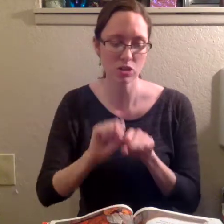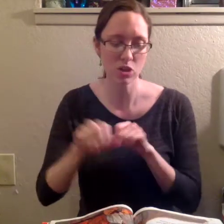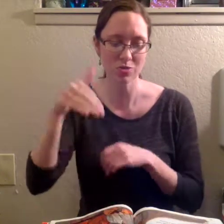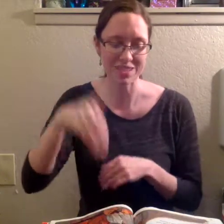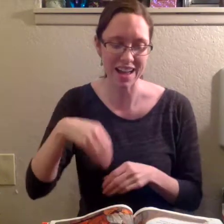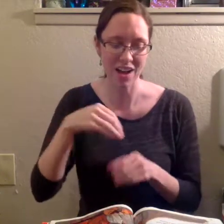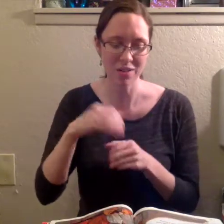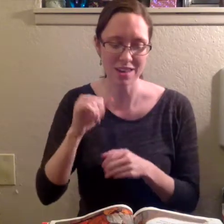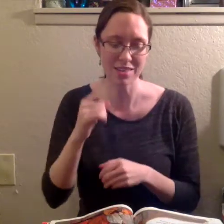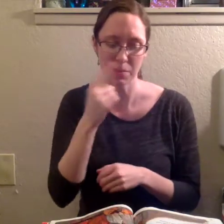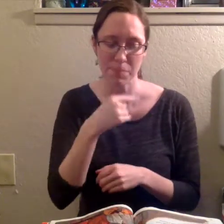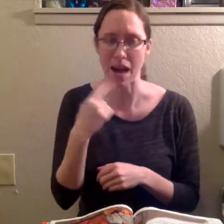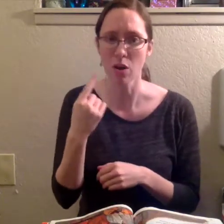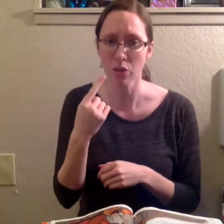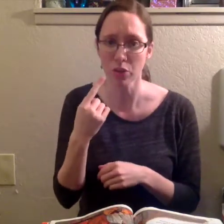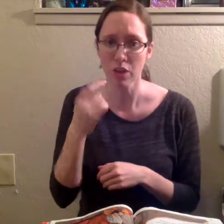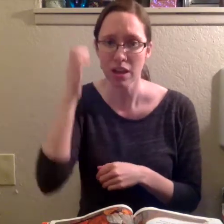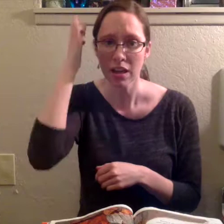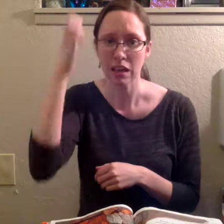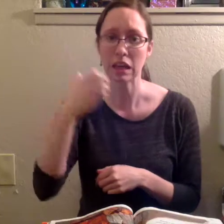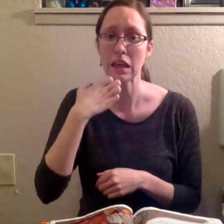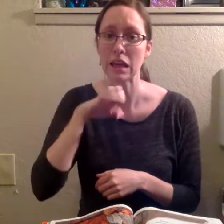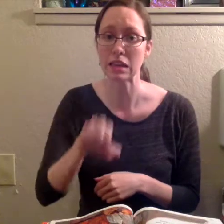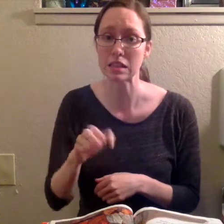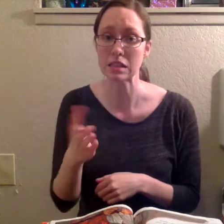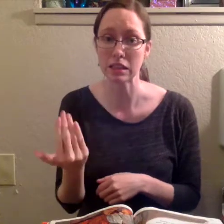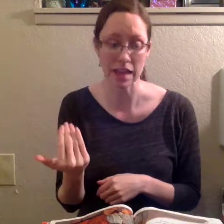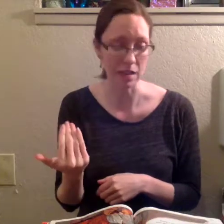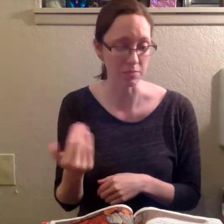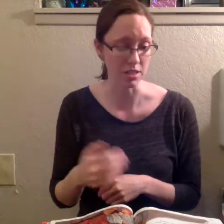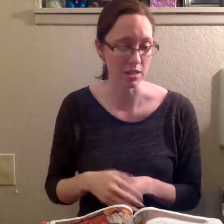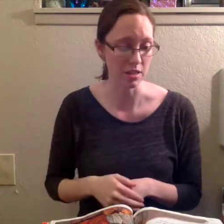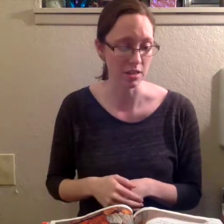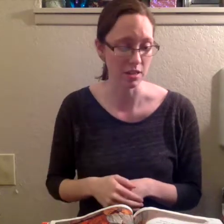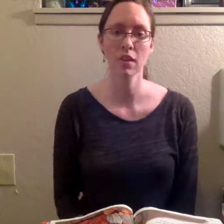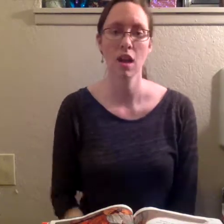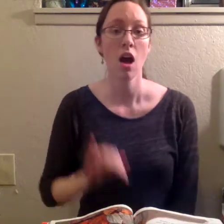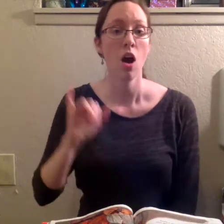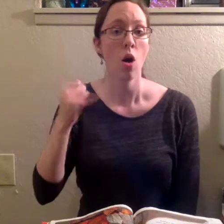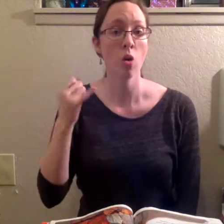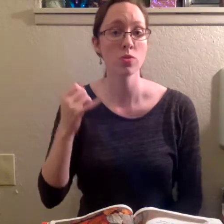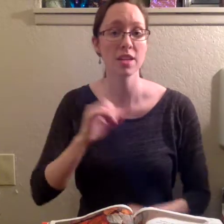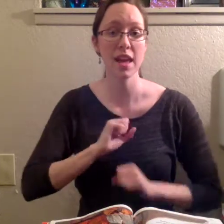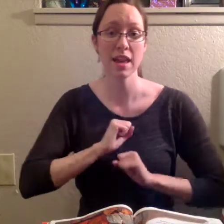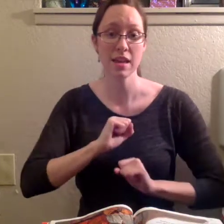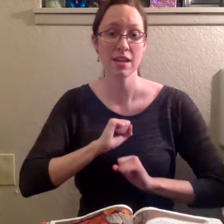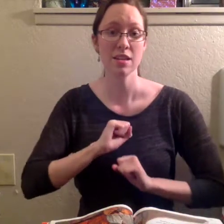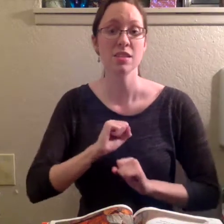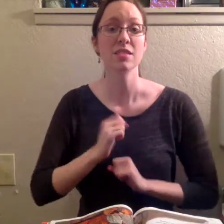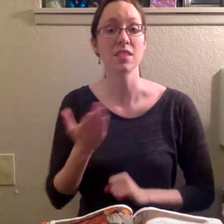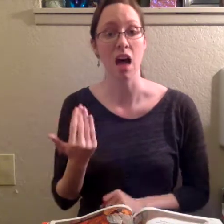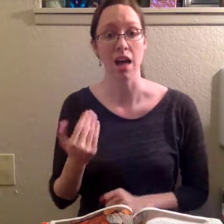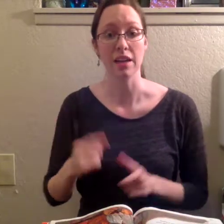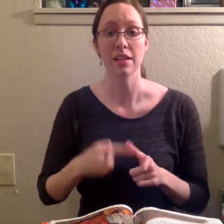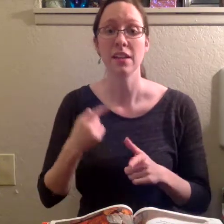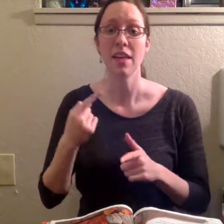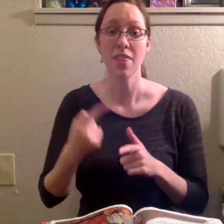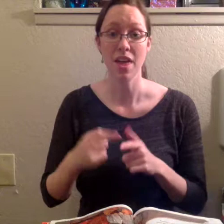so down in the mouth?" he exclaimed. Jose sighed,